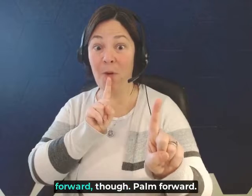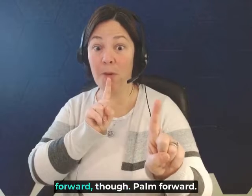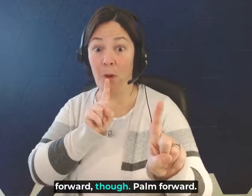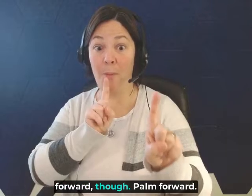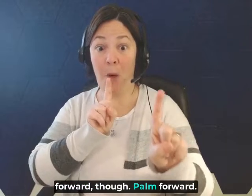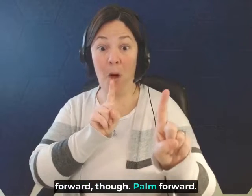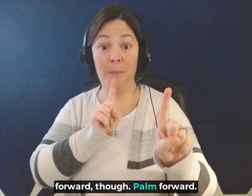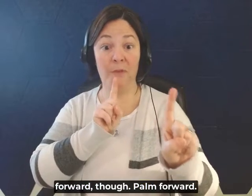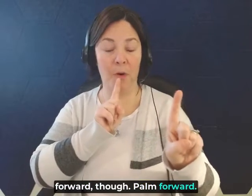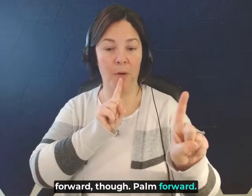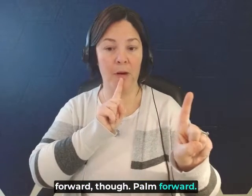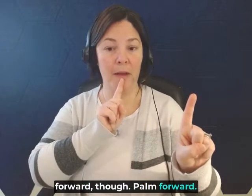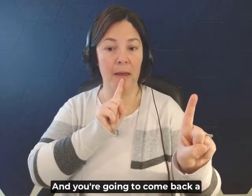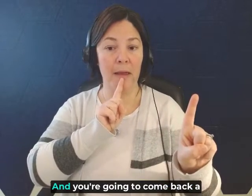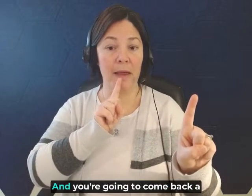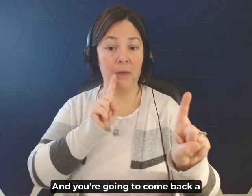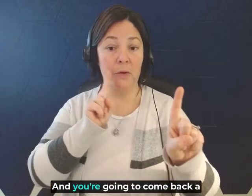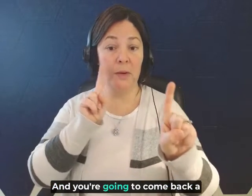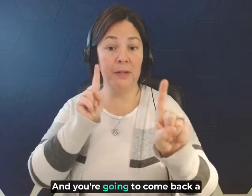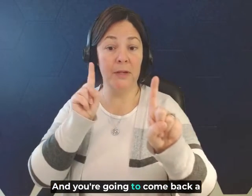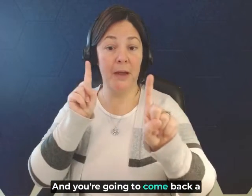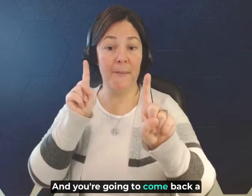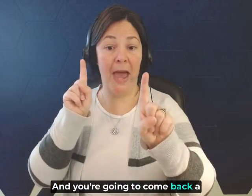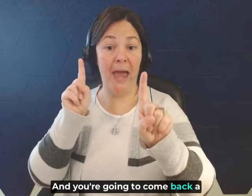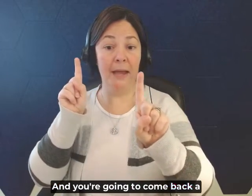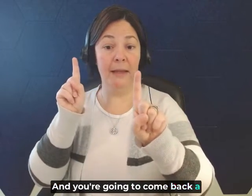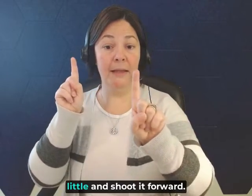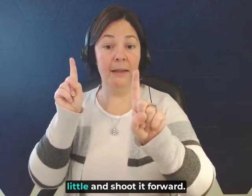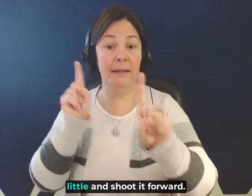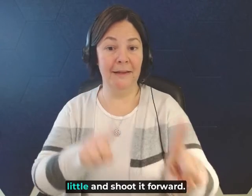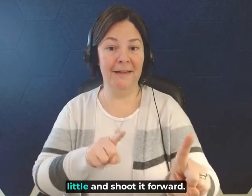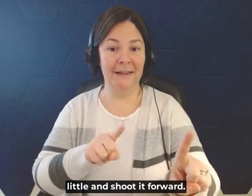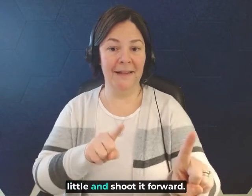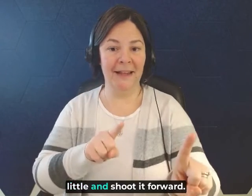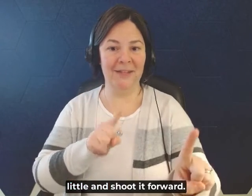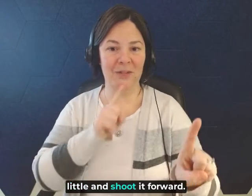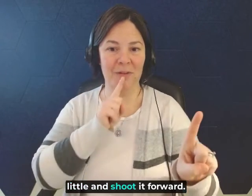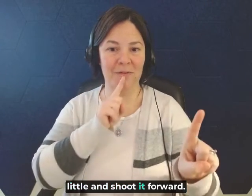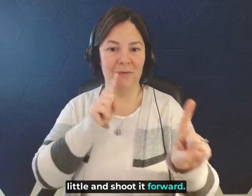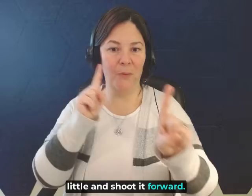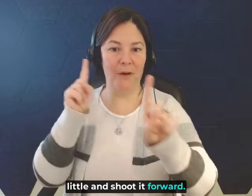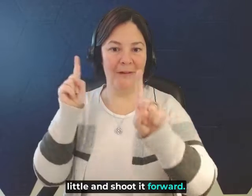though, palm forward, and you're going to come back a little and shoot it forward.